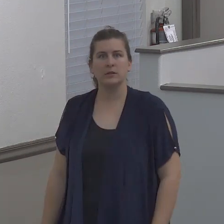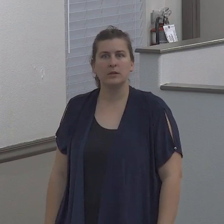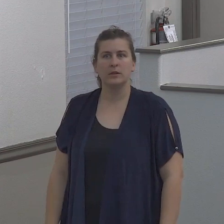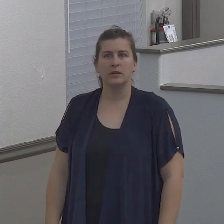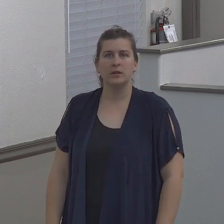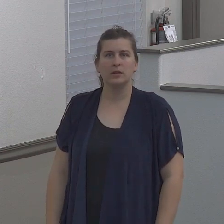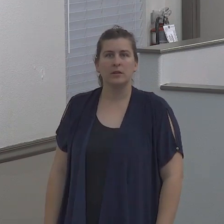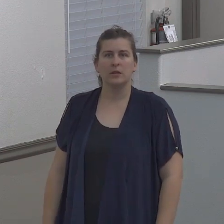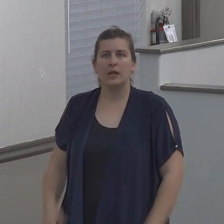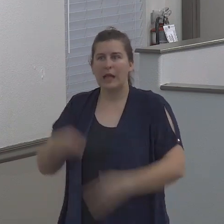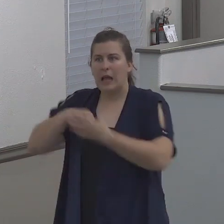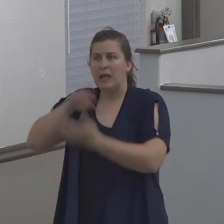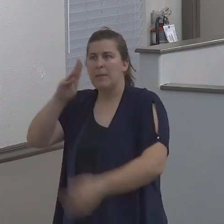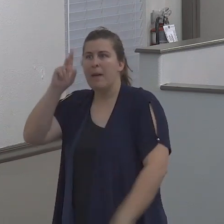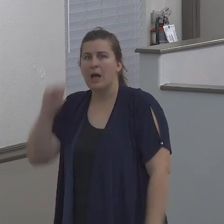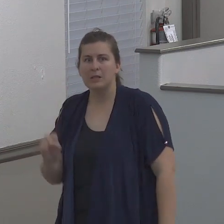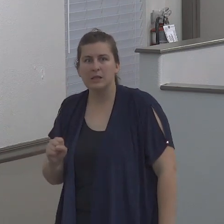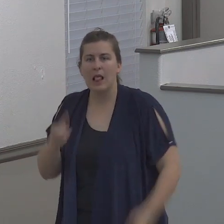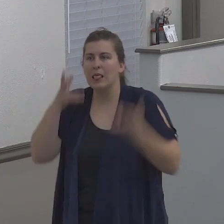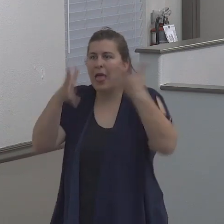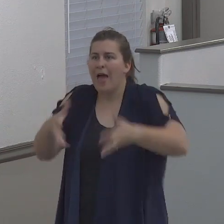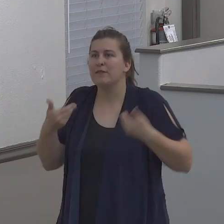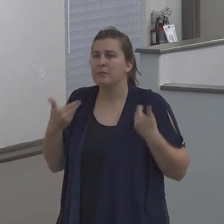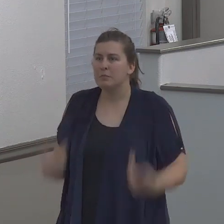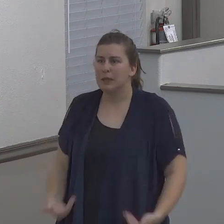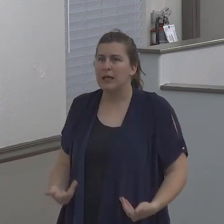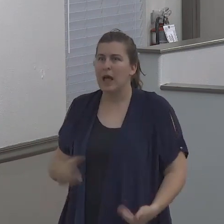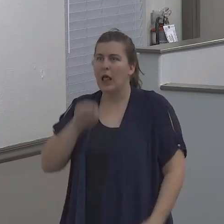he went in the bus and laid down on one of the back seats and went to sleep.